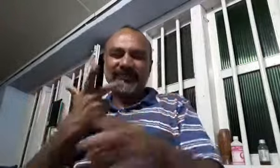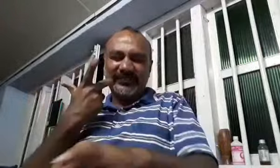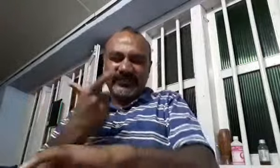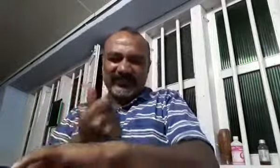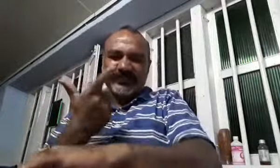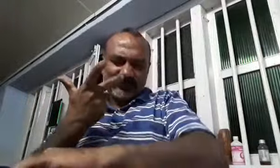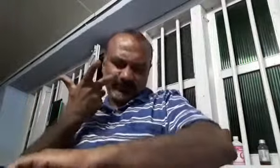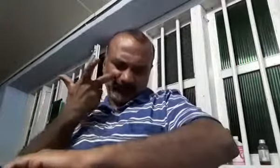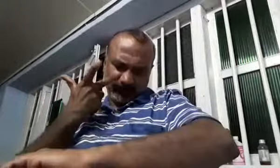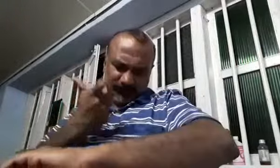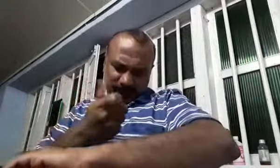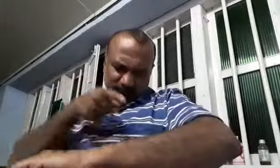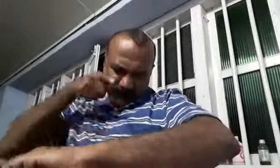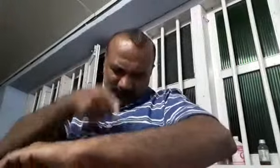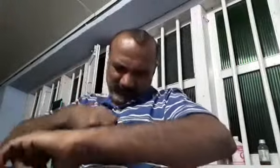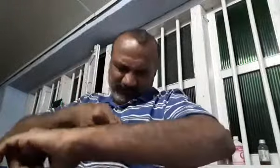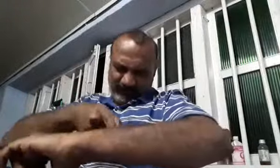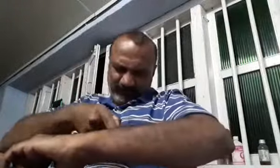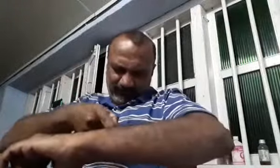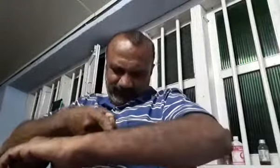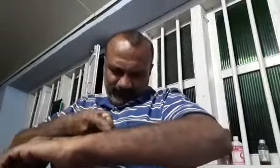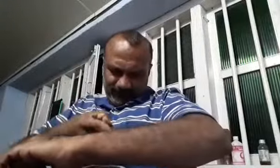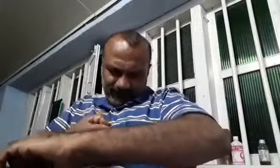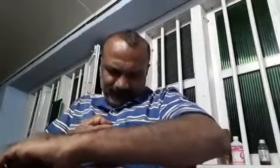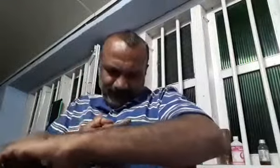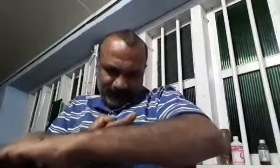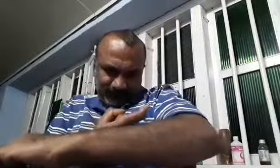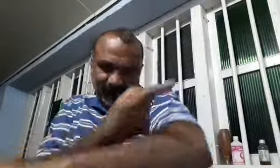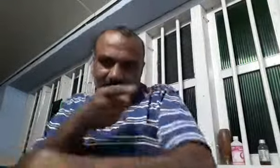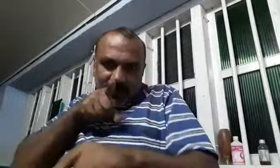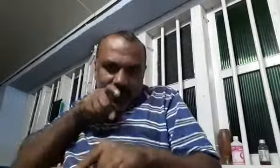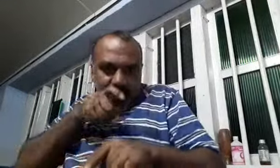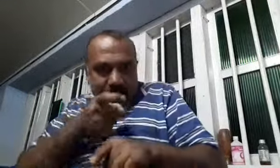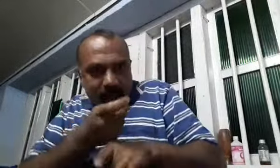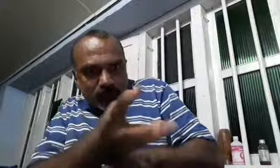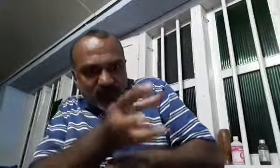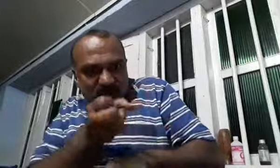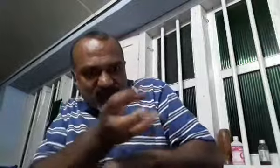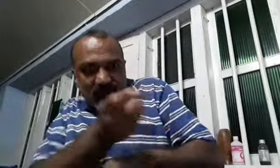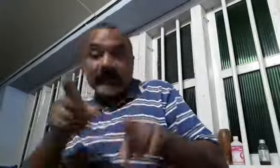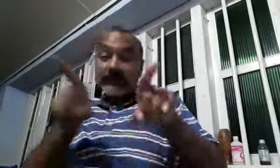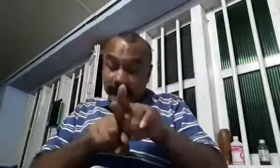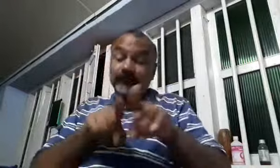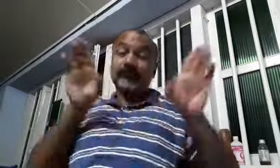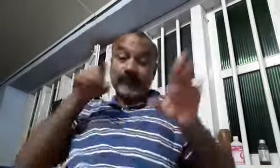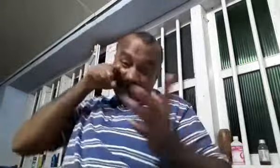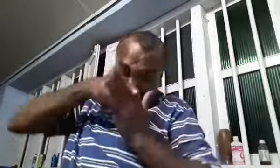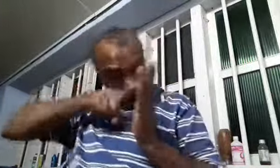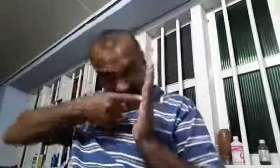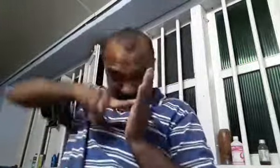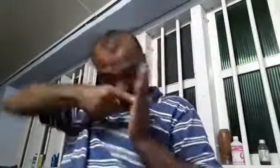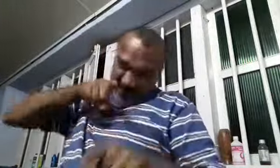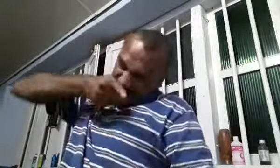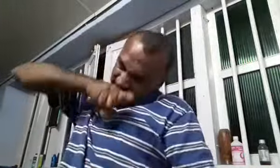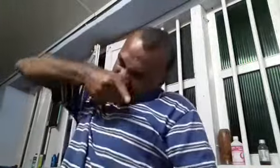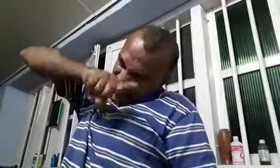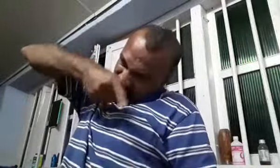be a baby. I'm gonna be I don't know she's